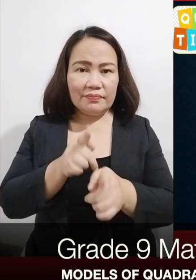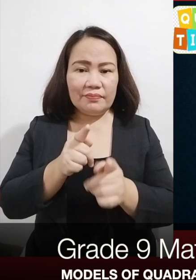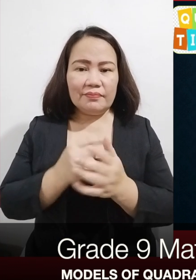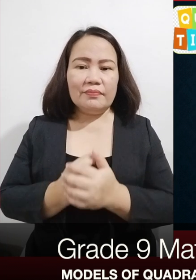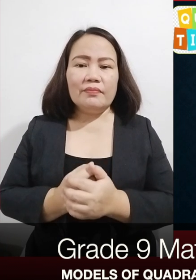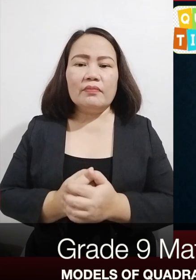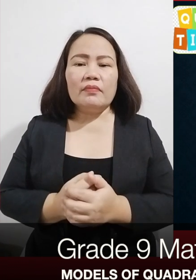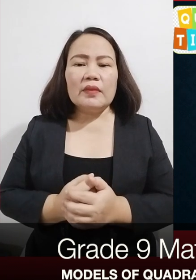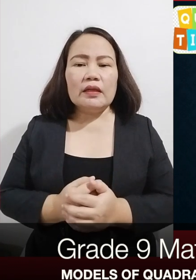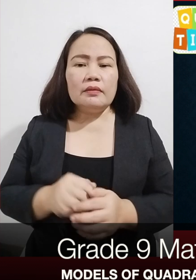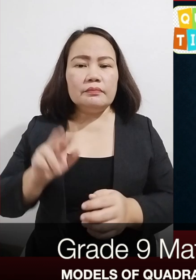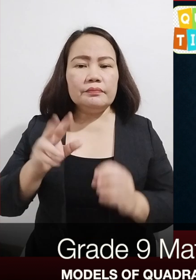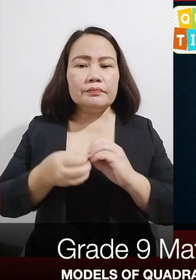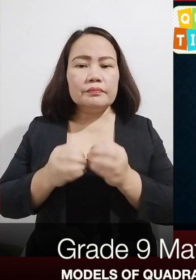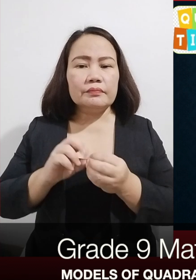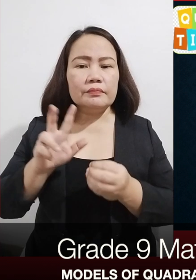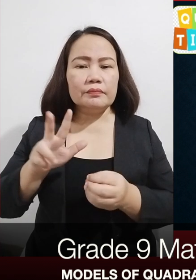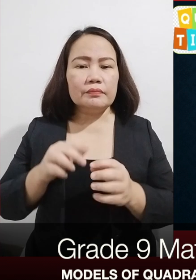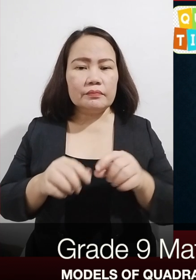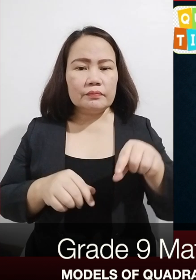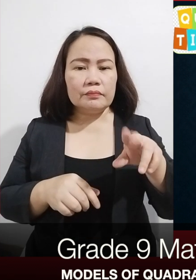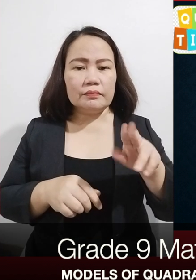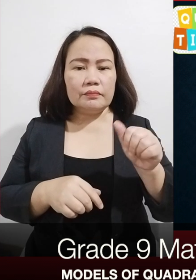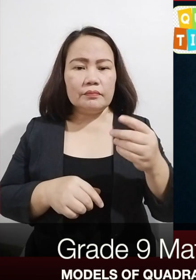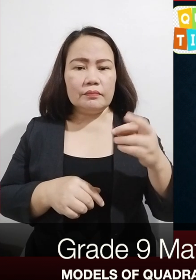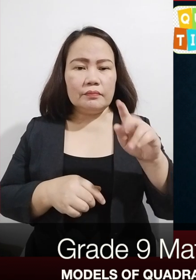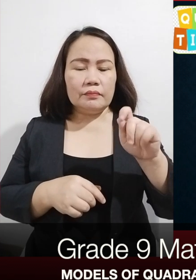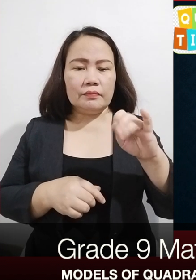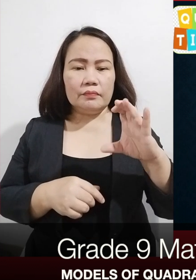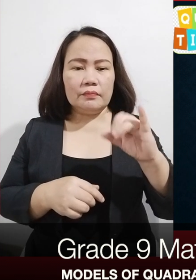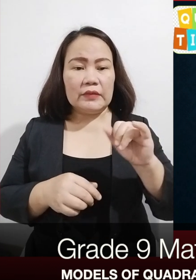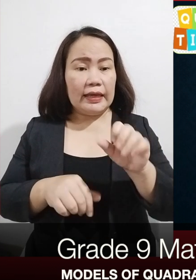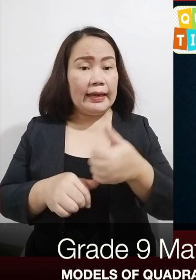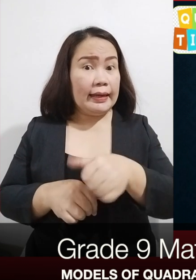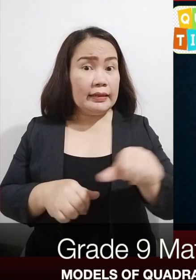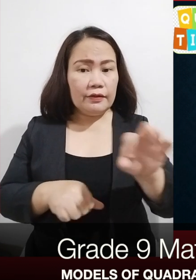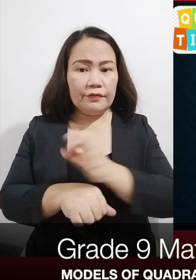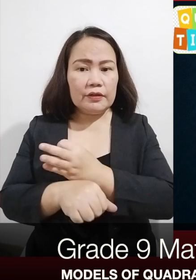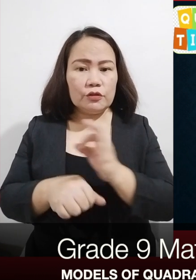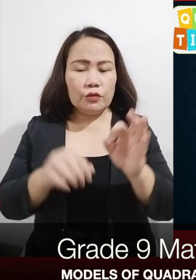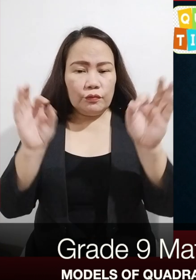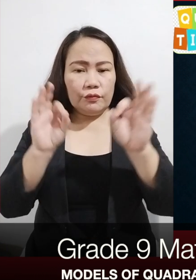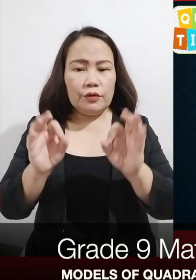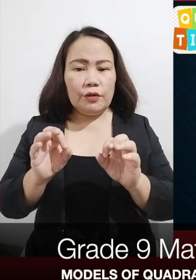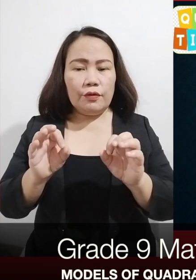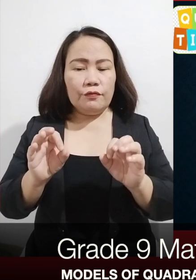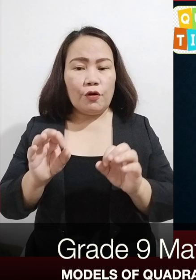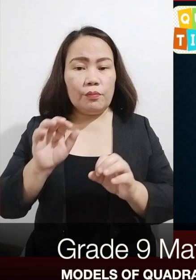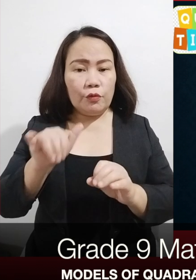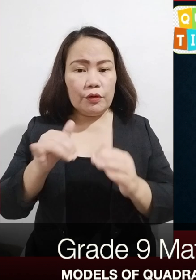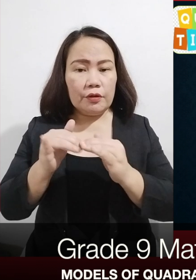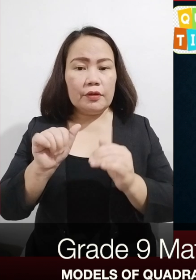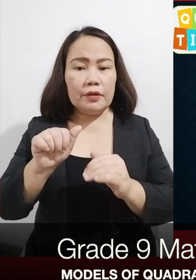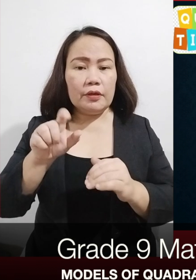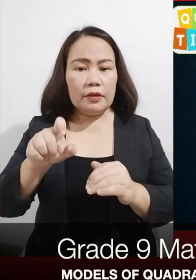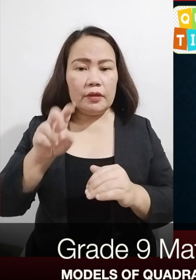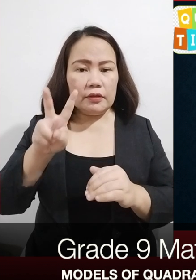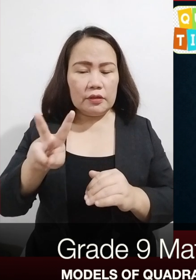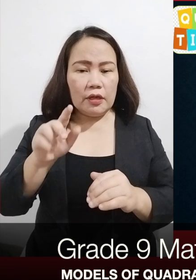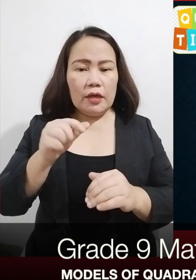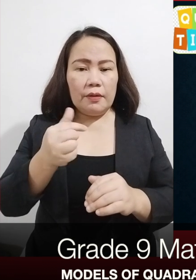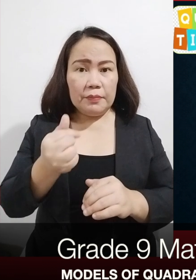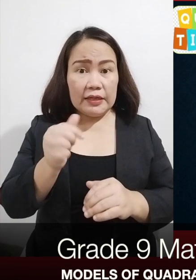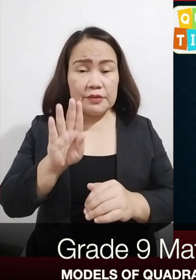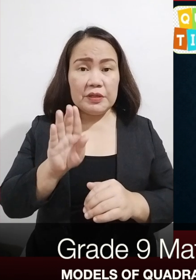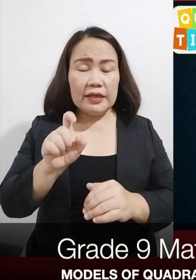next. Quadratic function is any function of the form y is equal to ax squared plus bx plus c, where